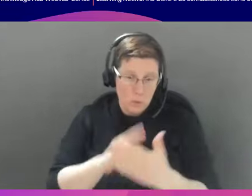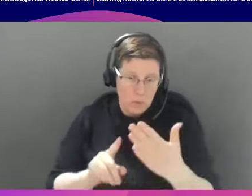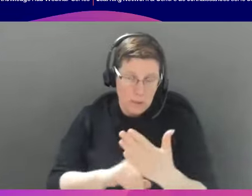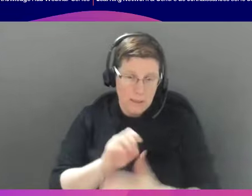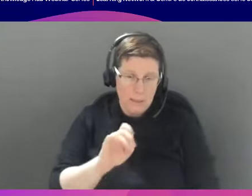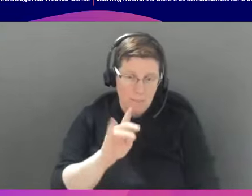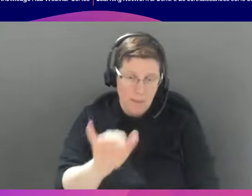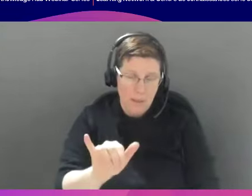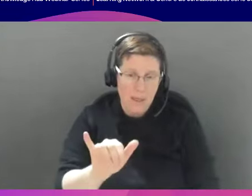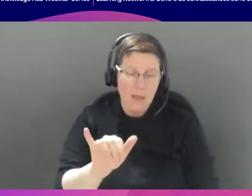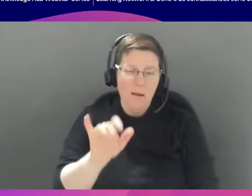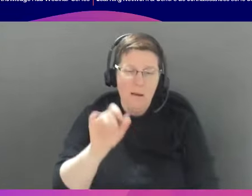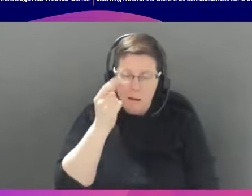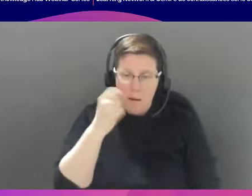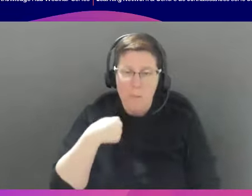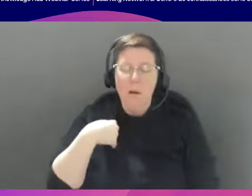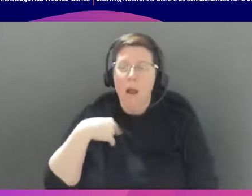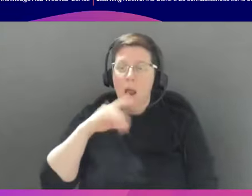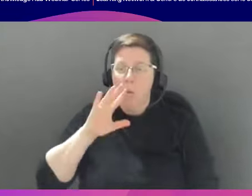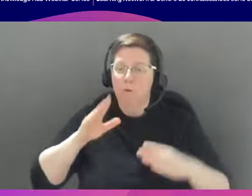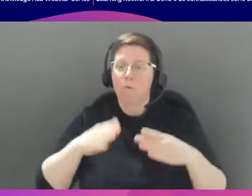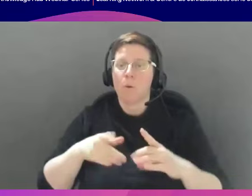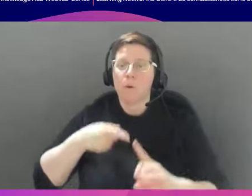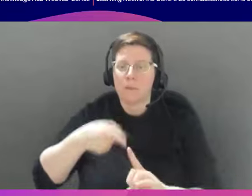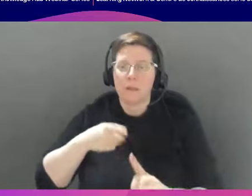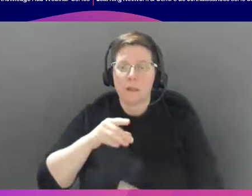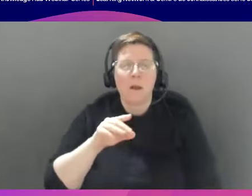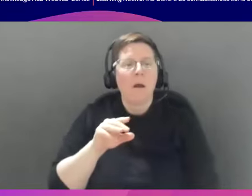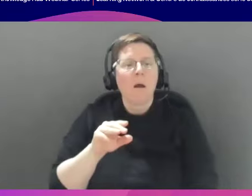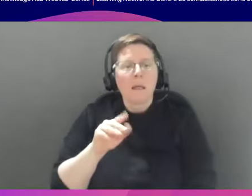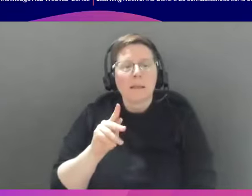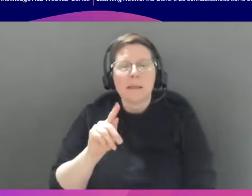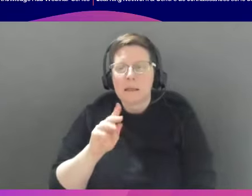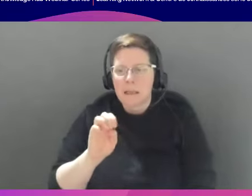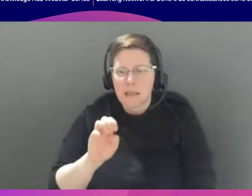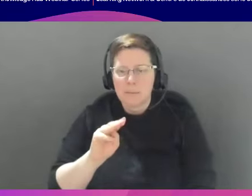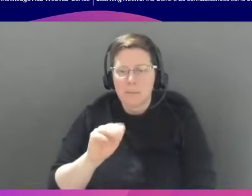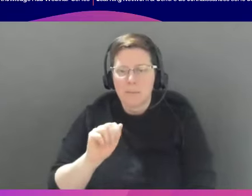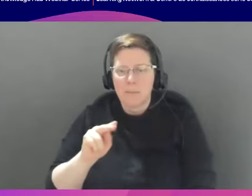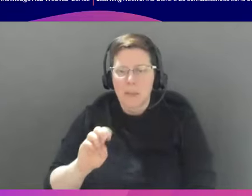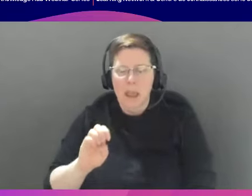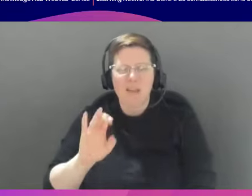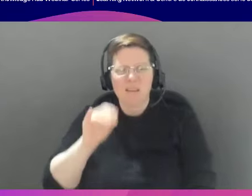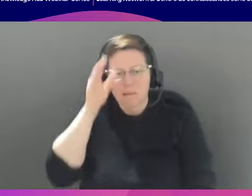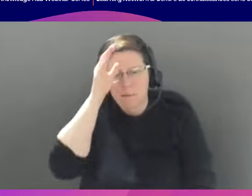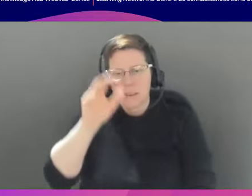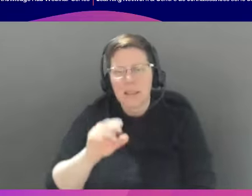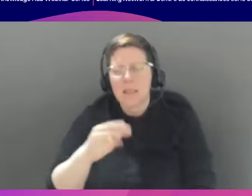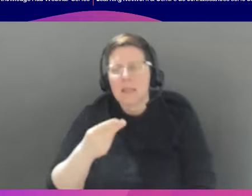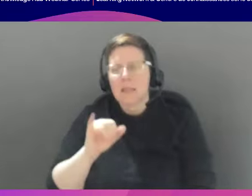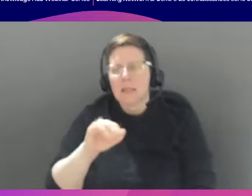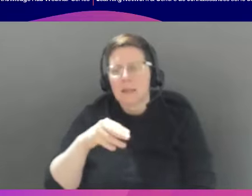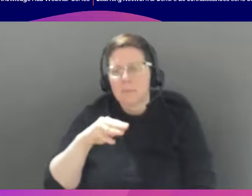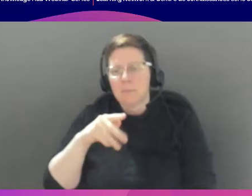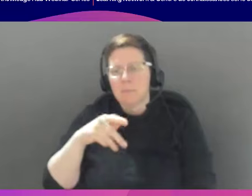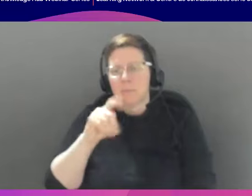empathy, but I did want to focus on Kate Mann's, her concept of himpathy.